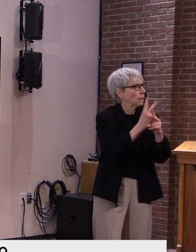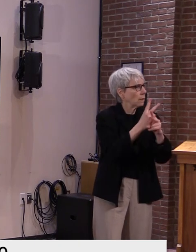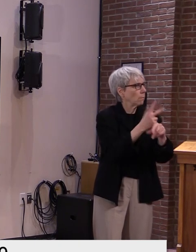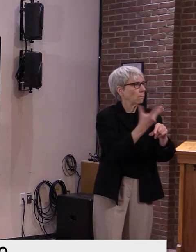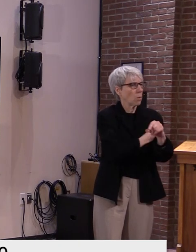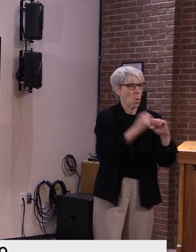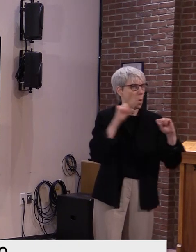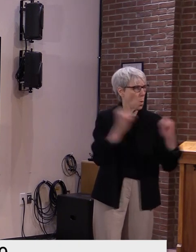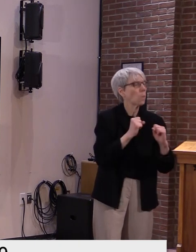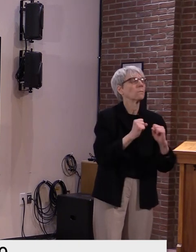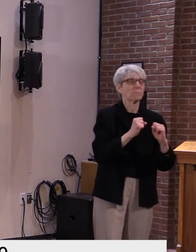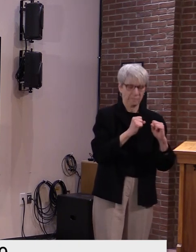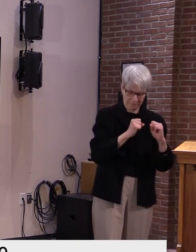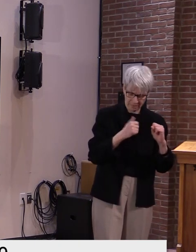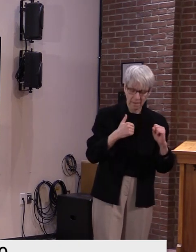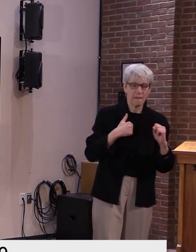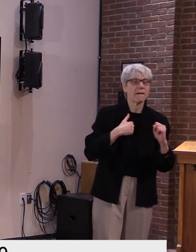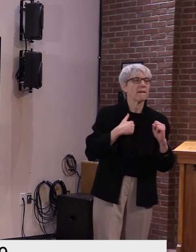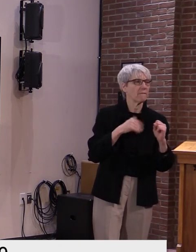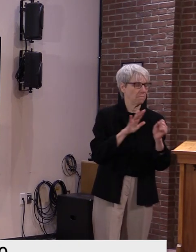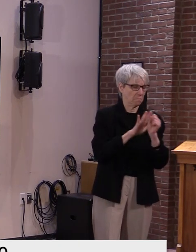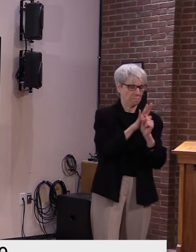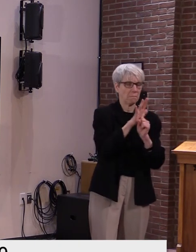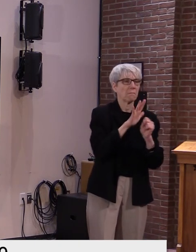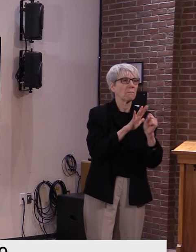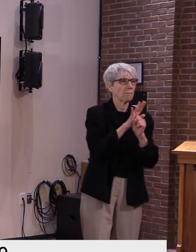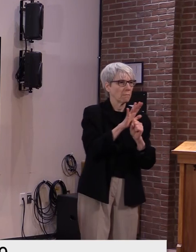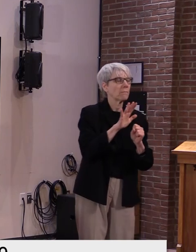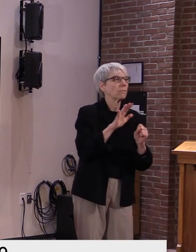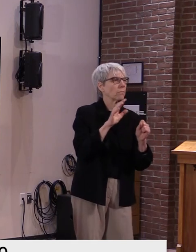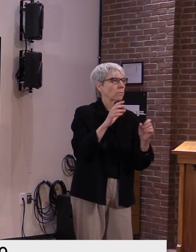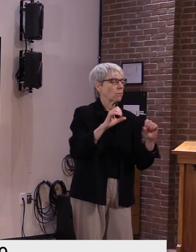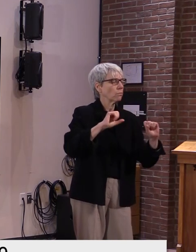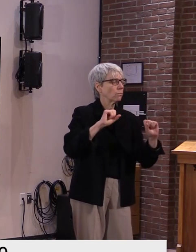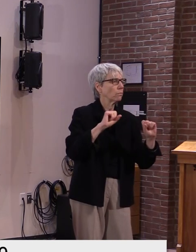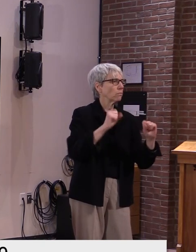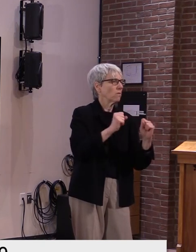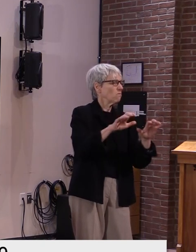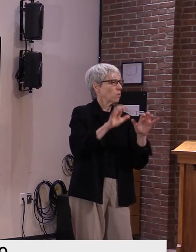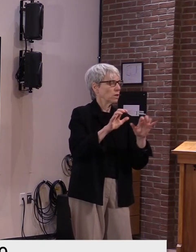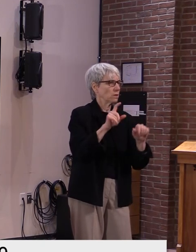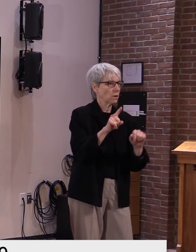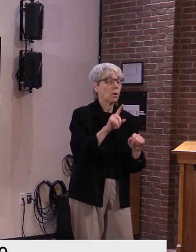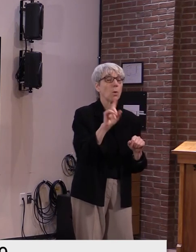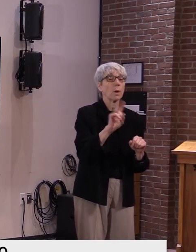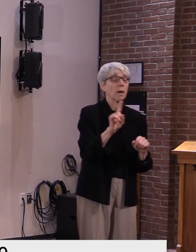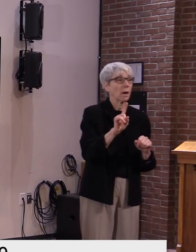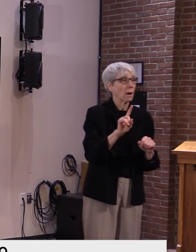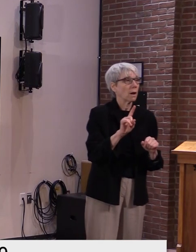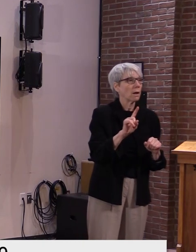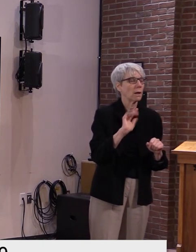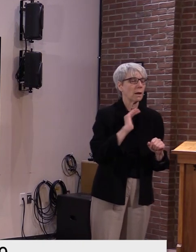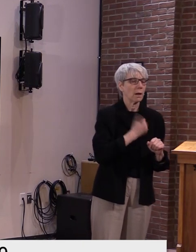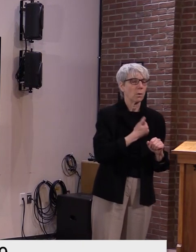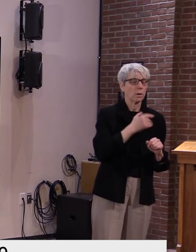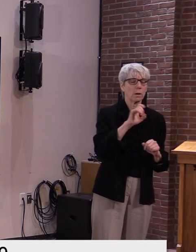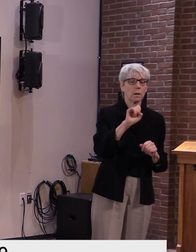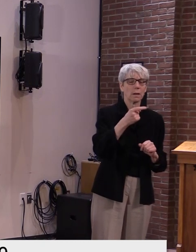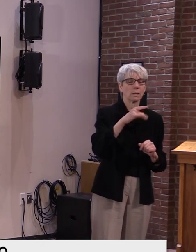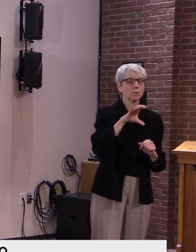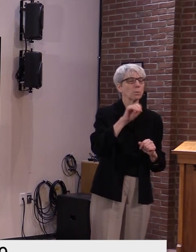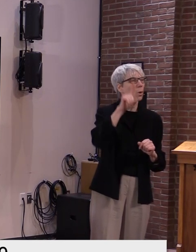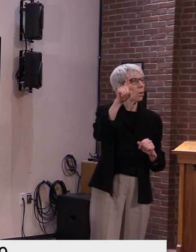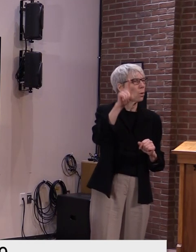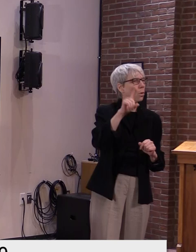the freezer space that's been deployed at the vaccine depot, and there are a number of hospital facilities around Vermont that